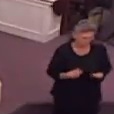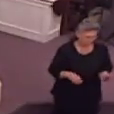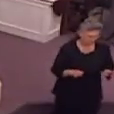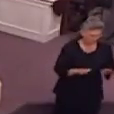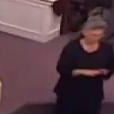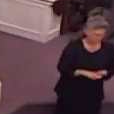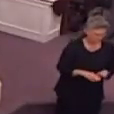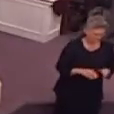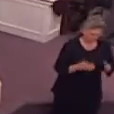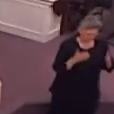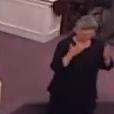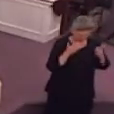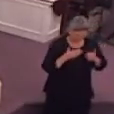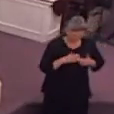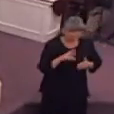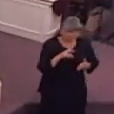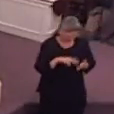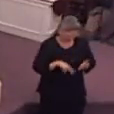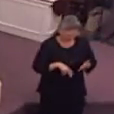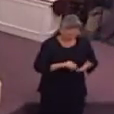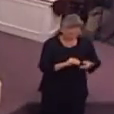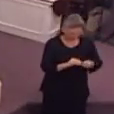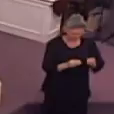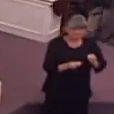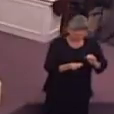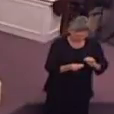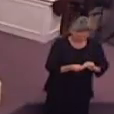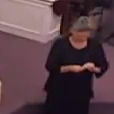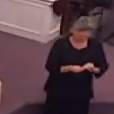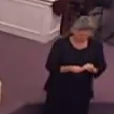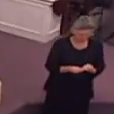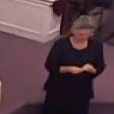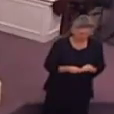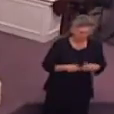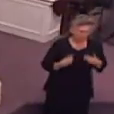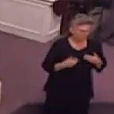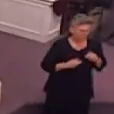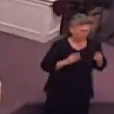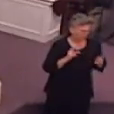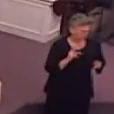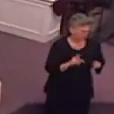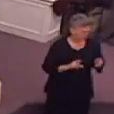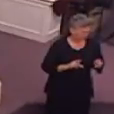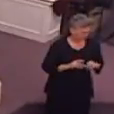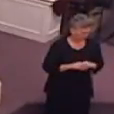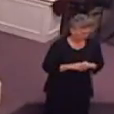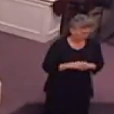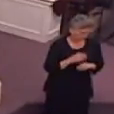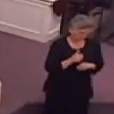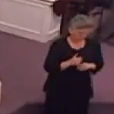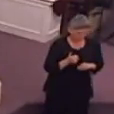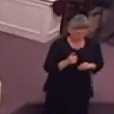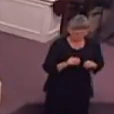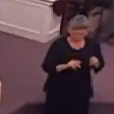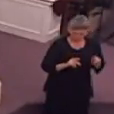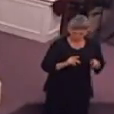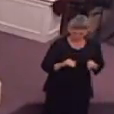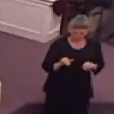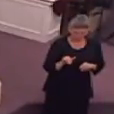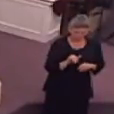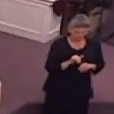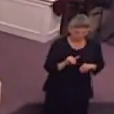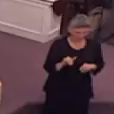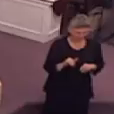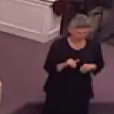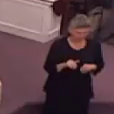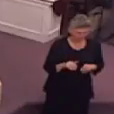I sadly read all of the statistics of young people and older people alike who are